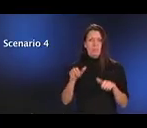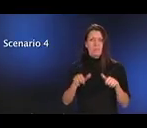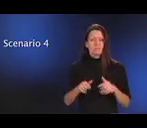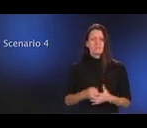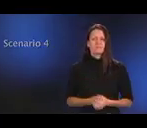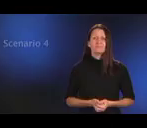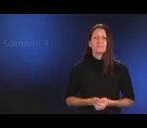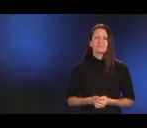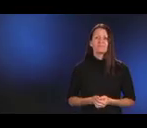Freda.